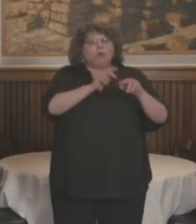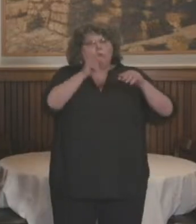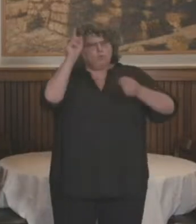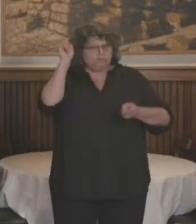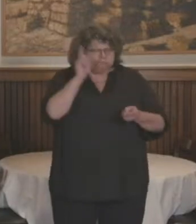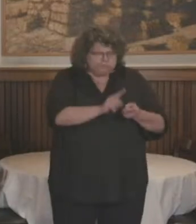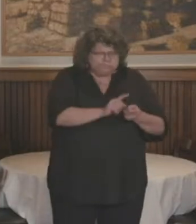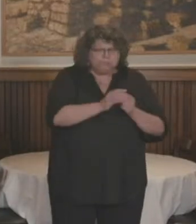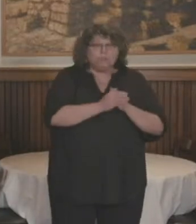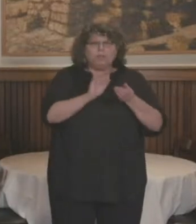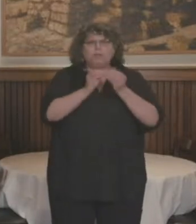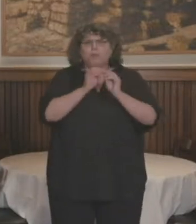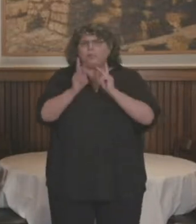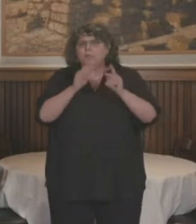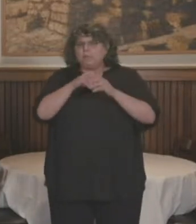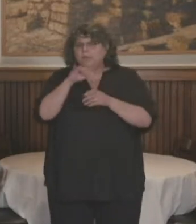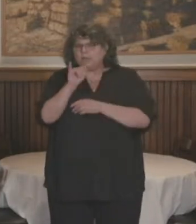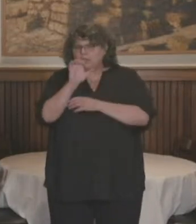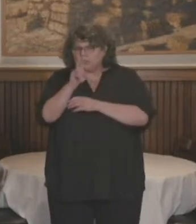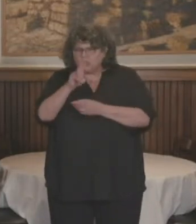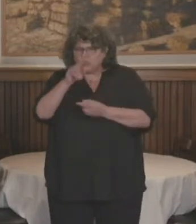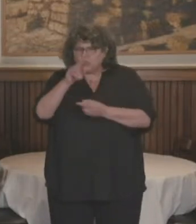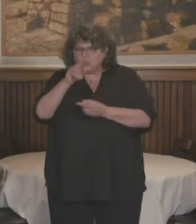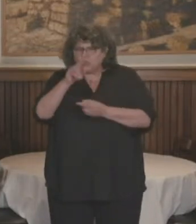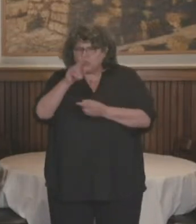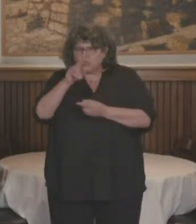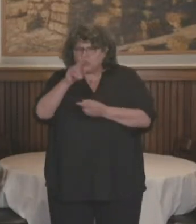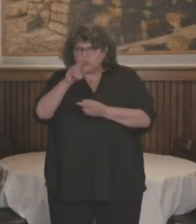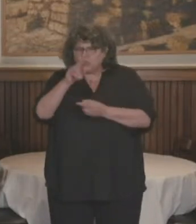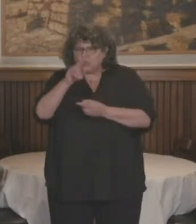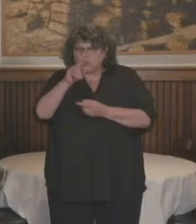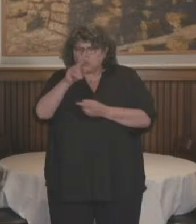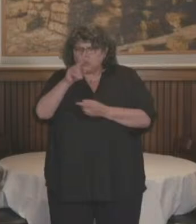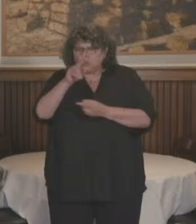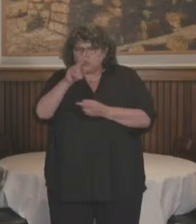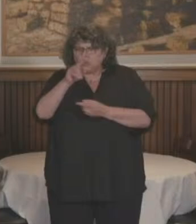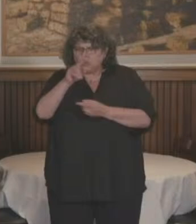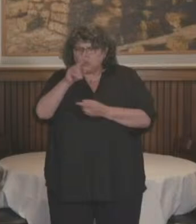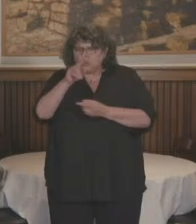increased, the number of ICU patients has decreased.